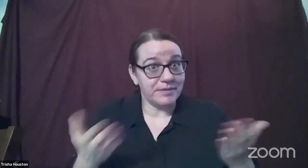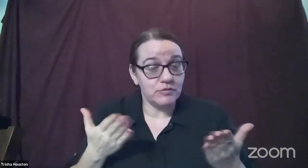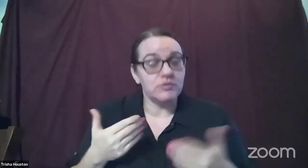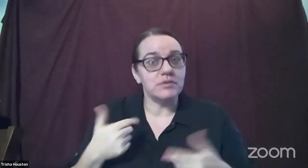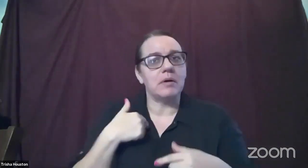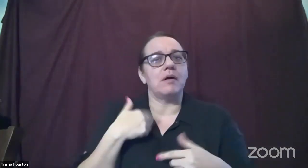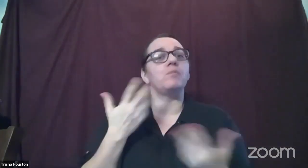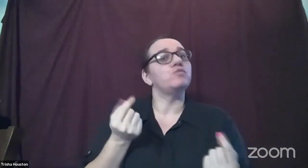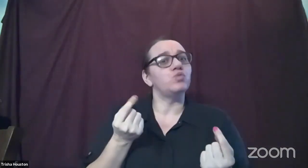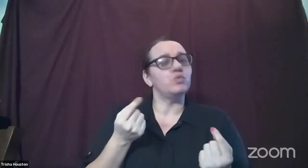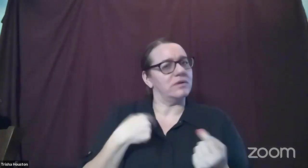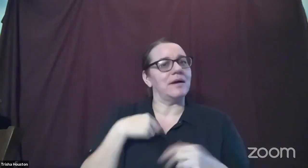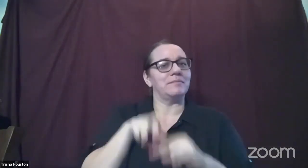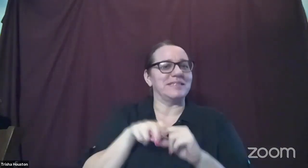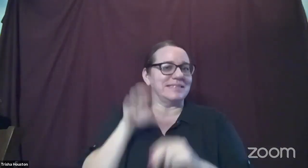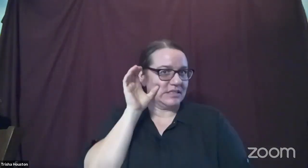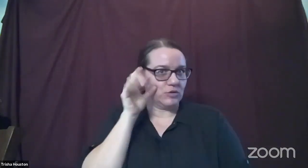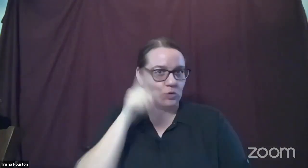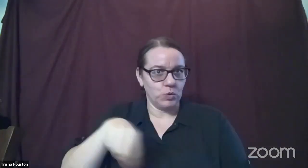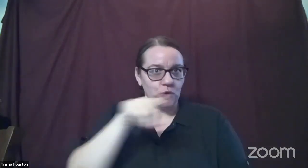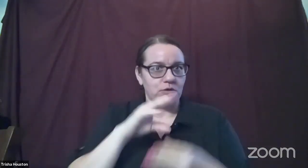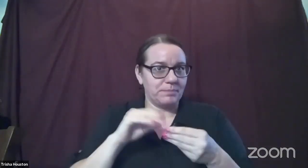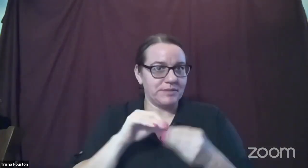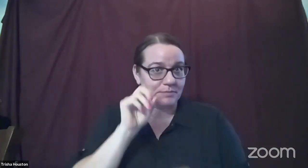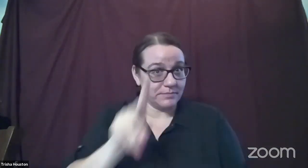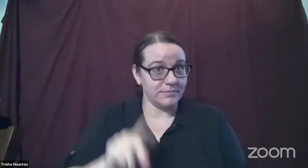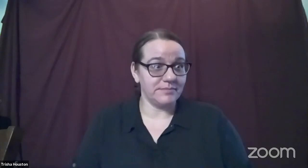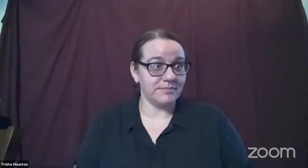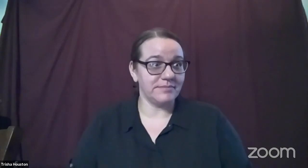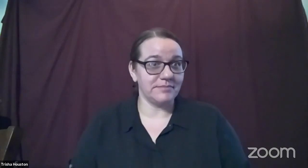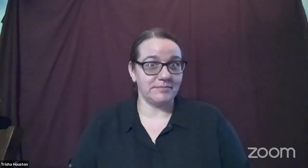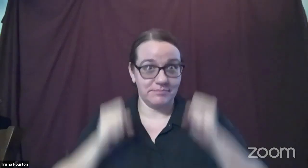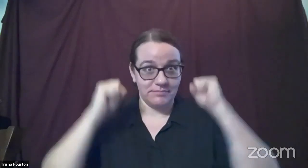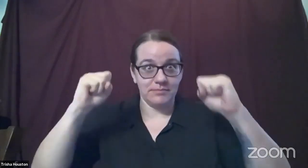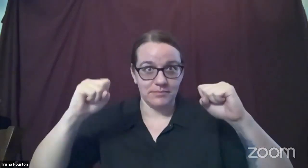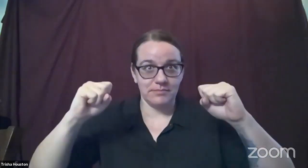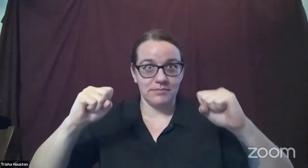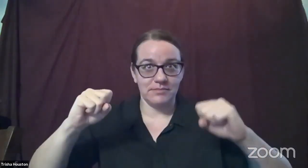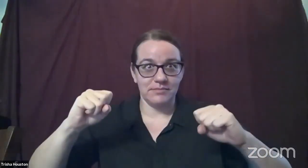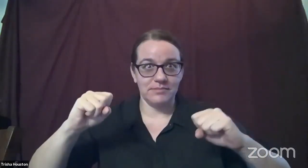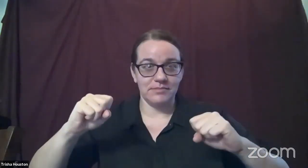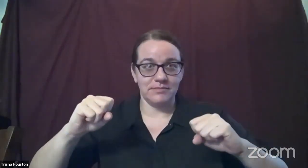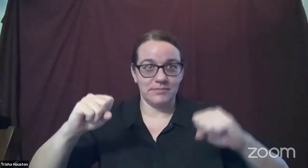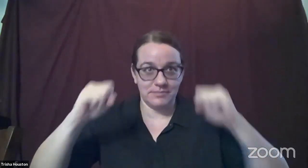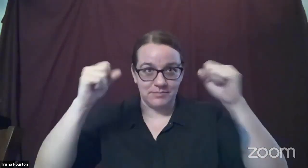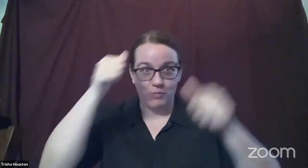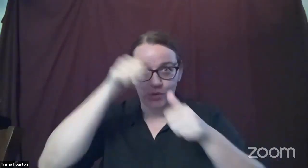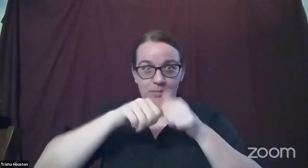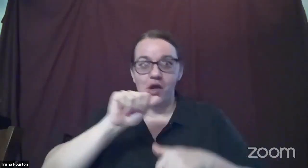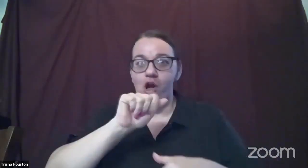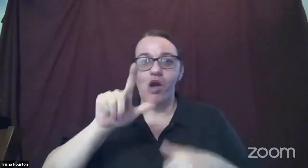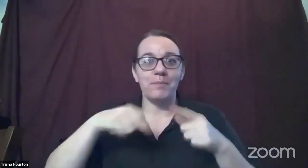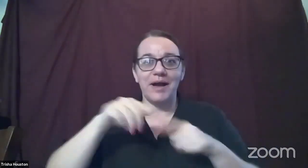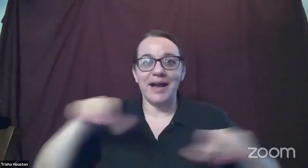So thank you all for joining. As a board, we will all be watching and listening.